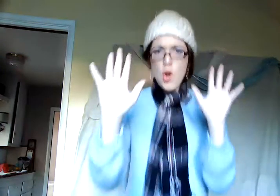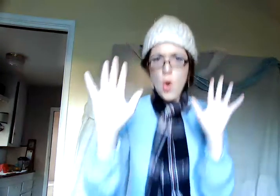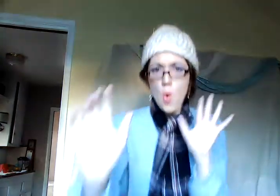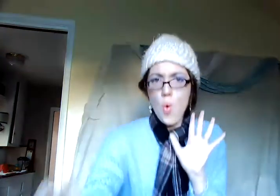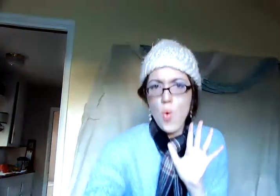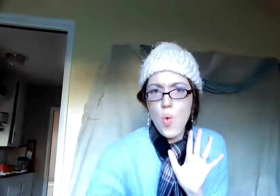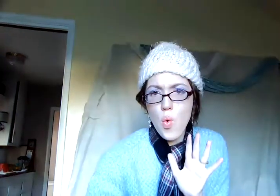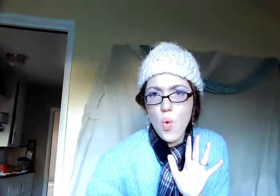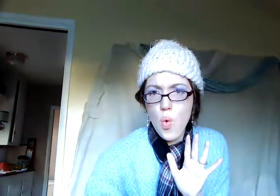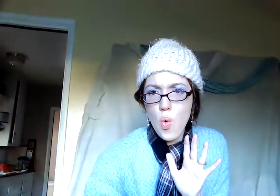well Mrs.